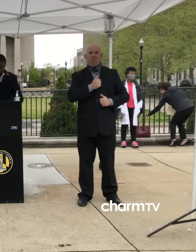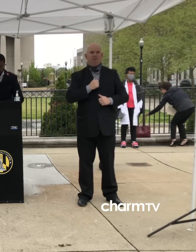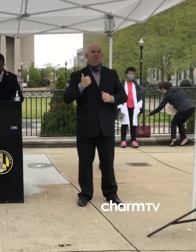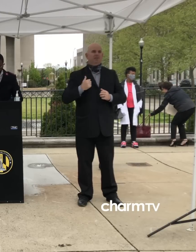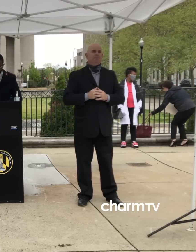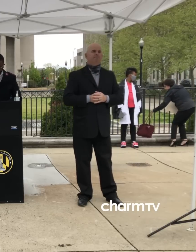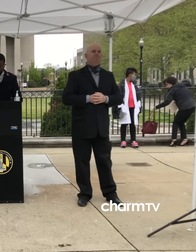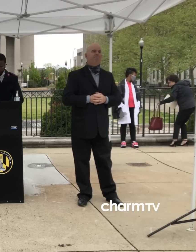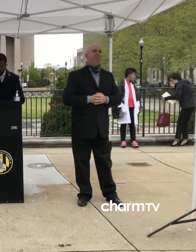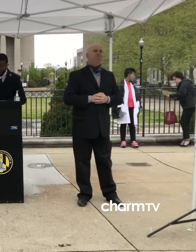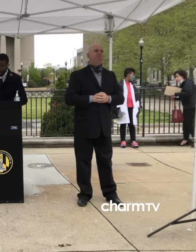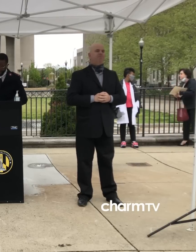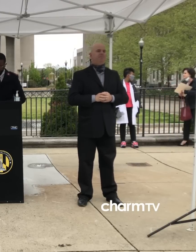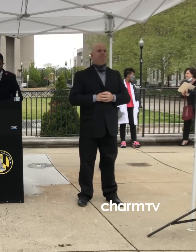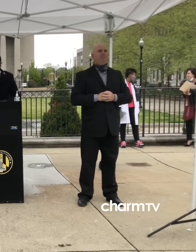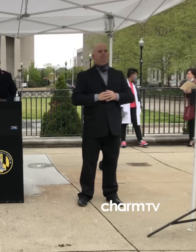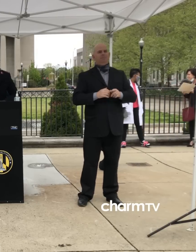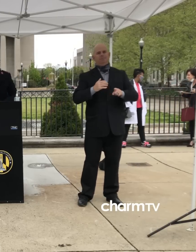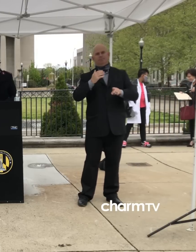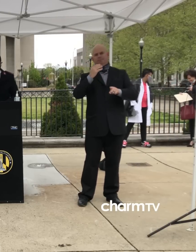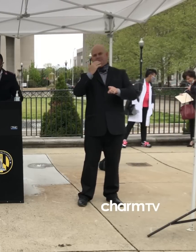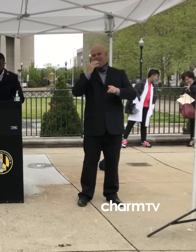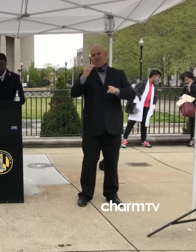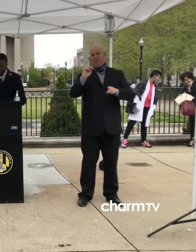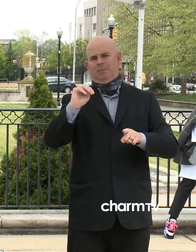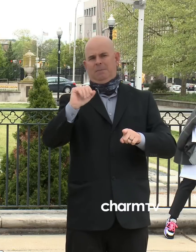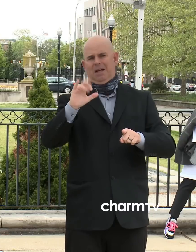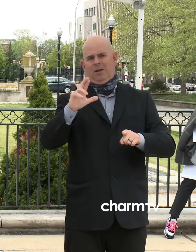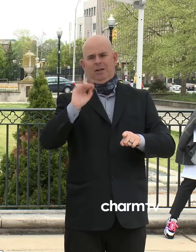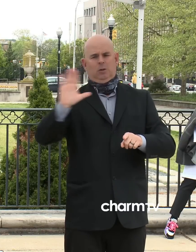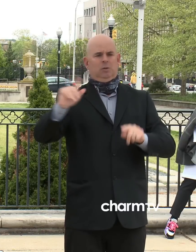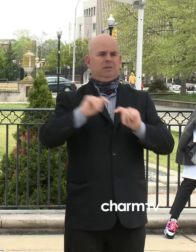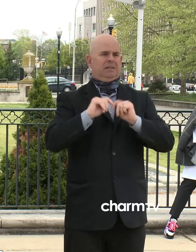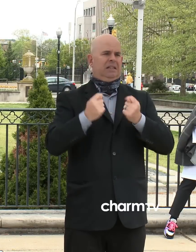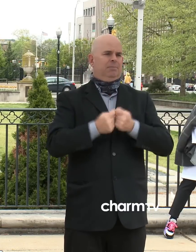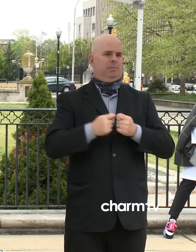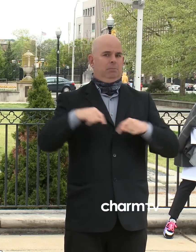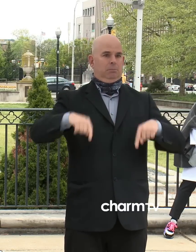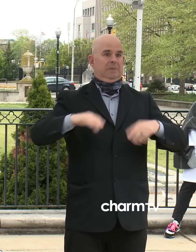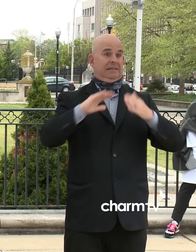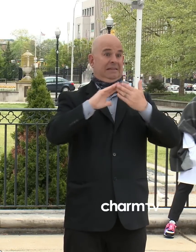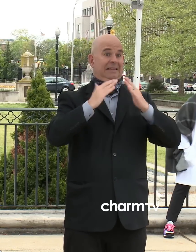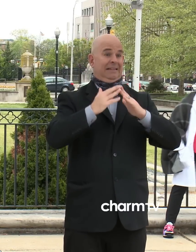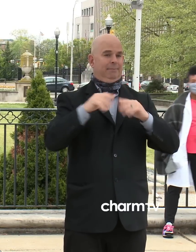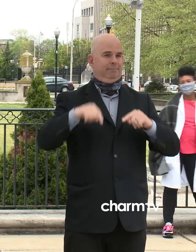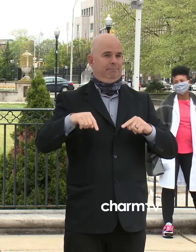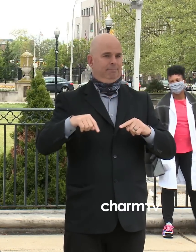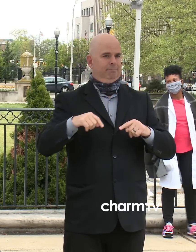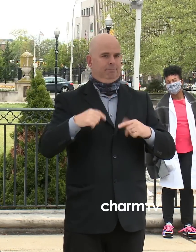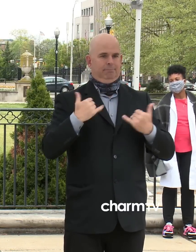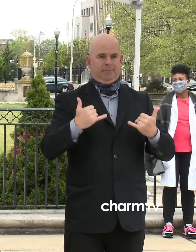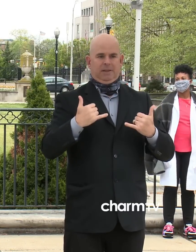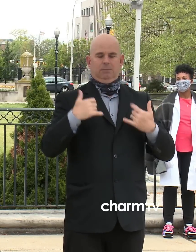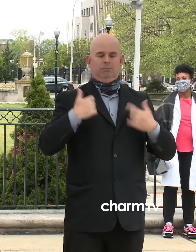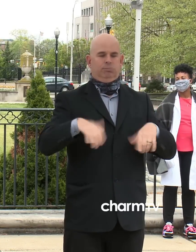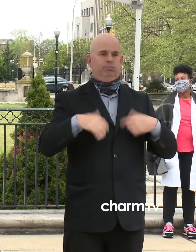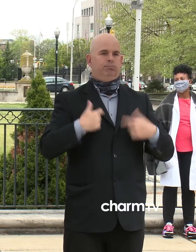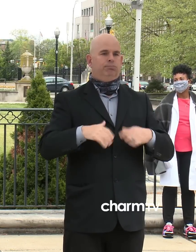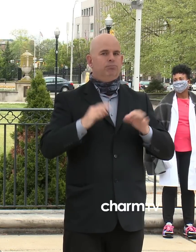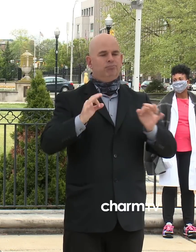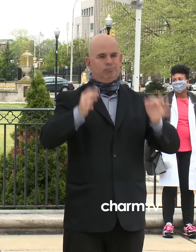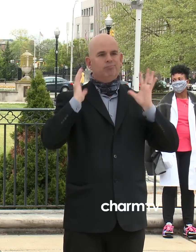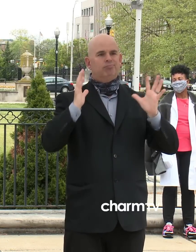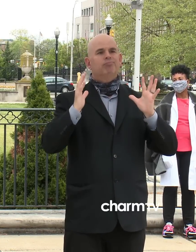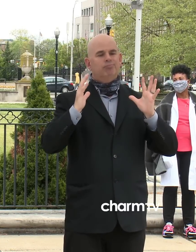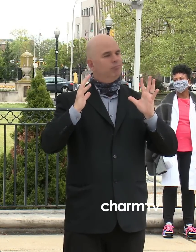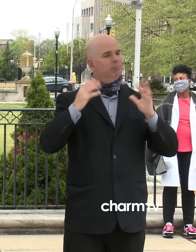Thank you, Mayor Young and your team in the city of Baltimore. During this time of uncertainty, the efforts allows us to continue to come